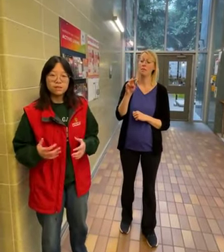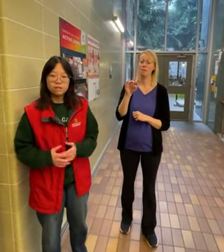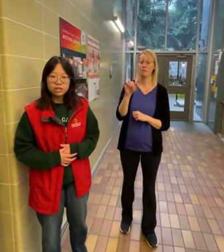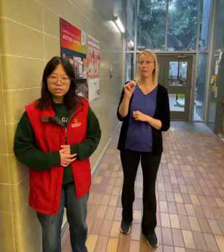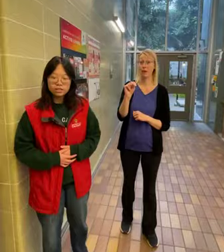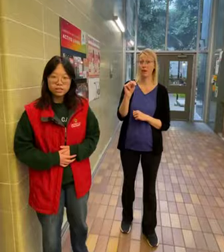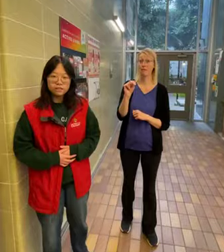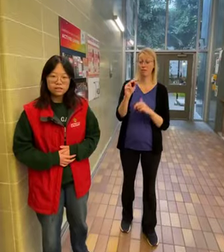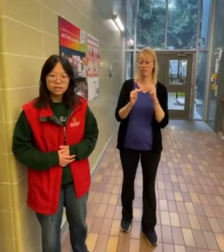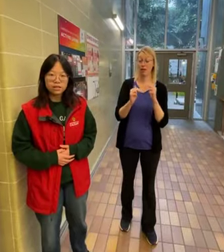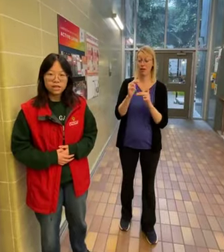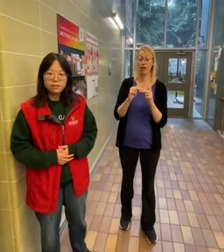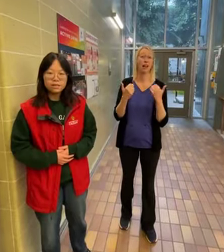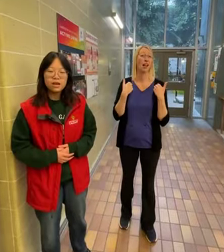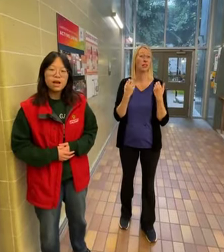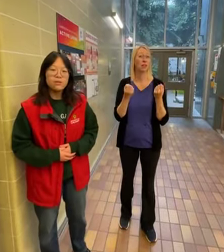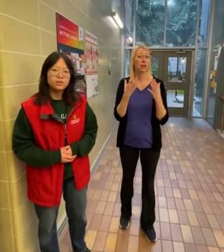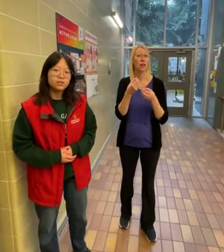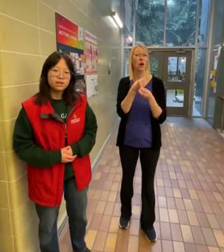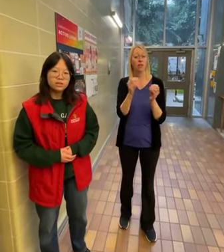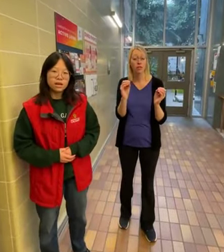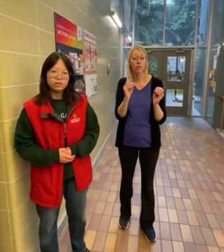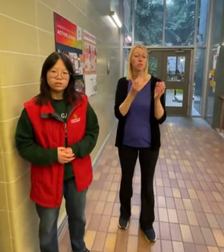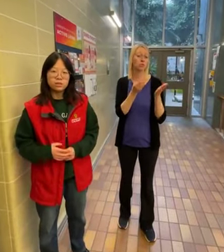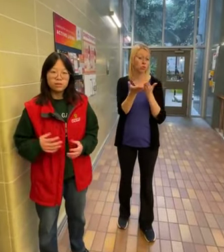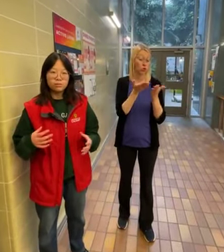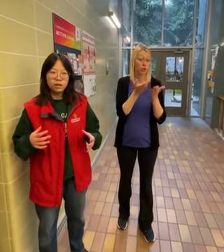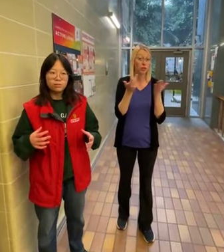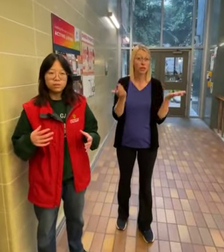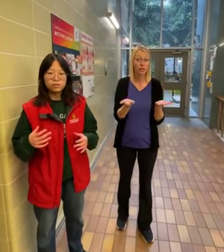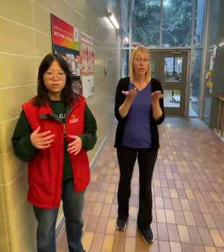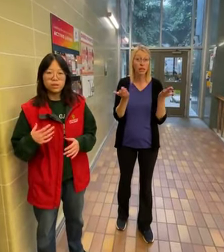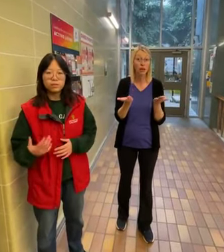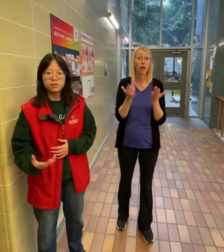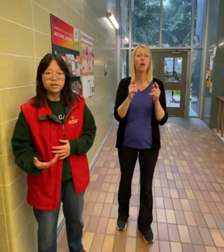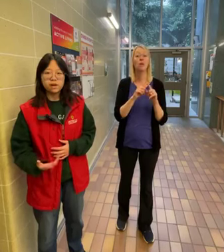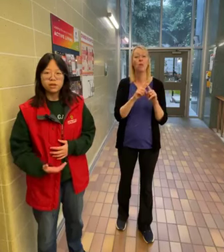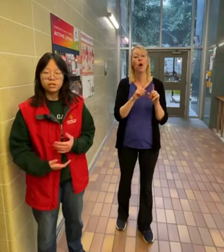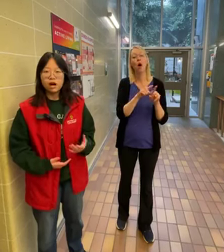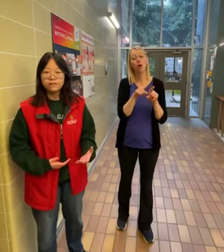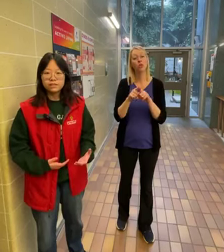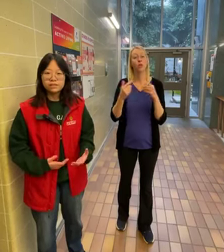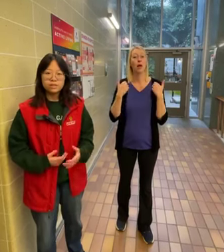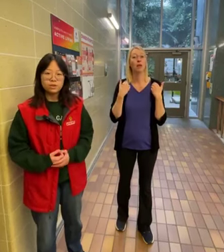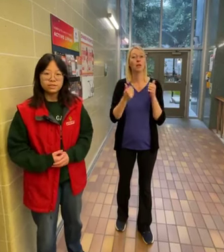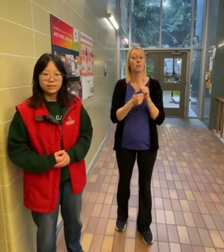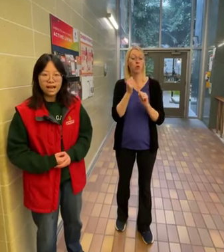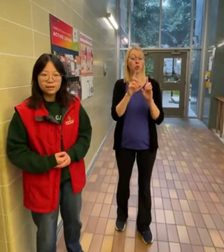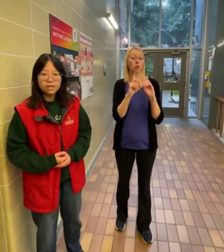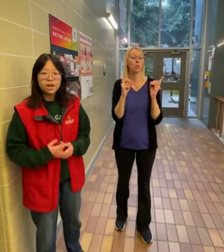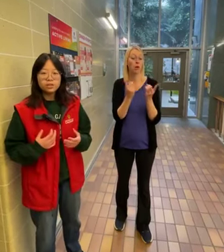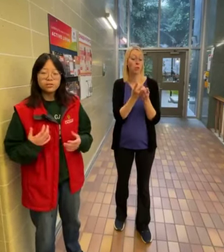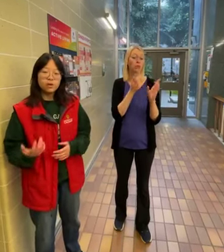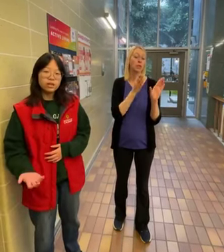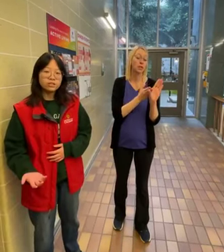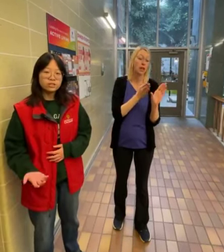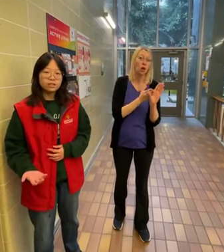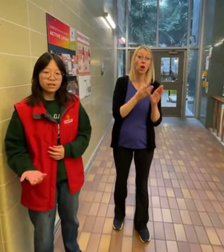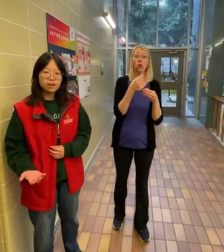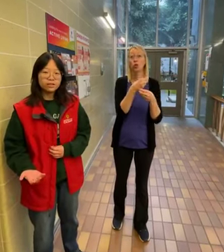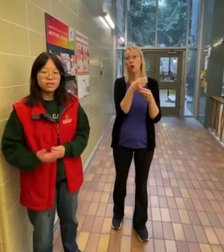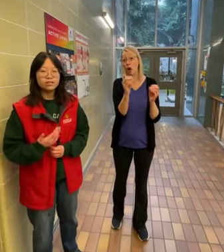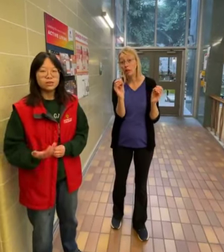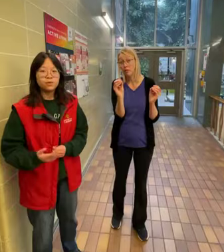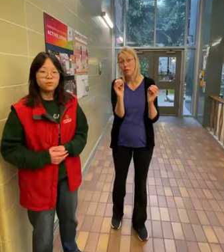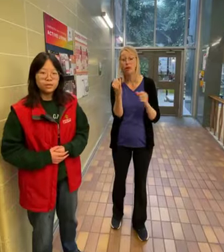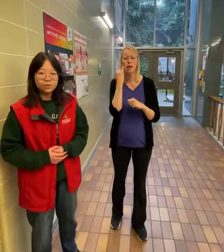of different administration services here on campus. It also does house most of our Department of Psychology offices as well as labs. So if you are interested